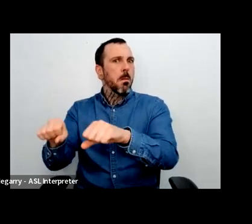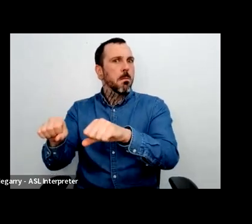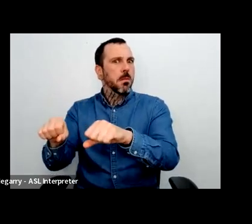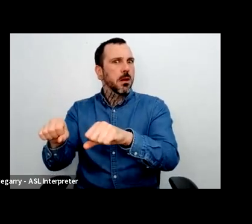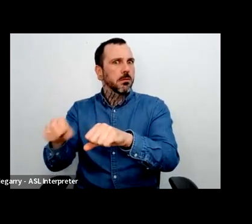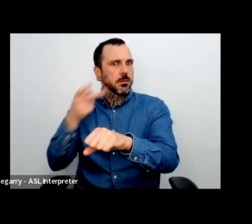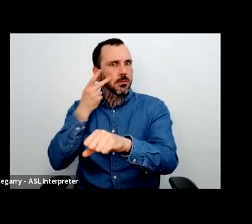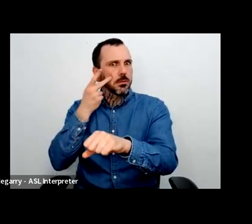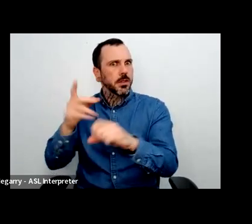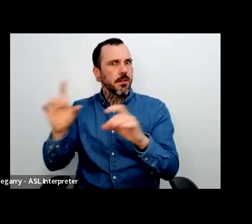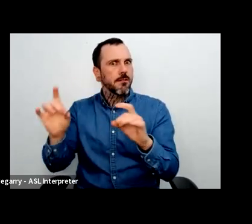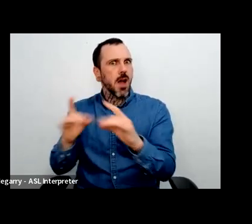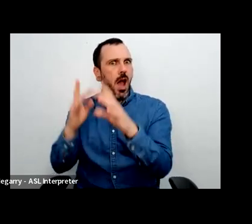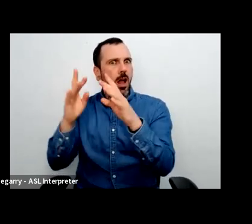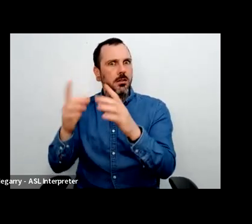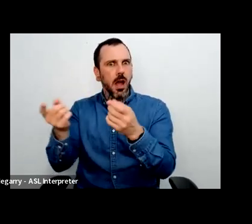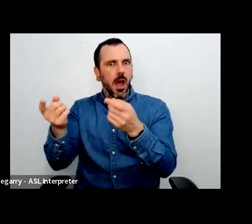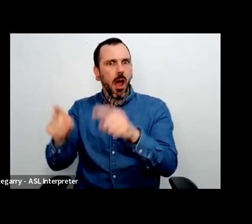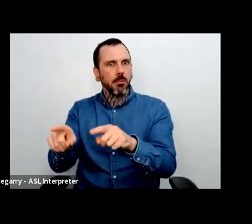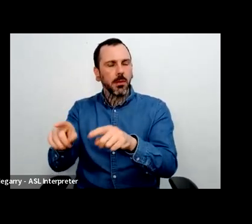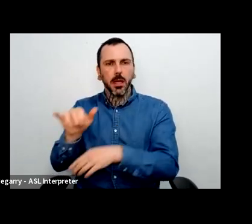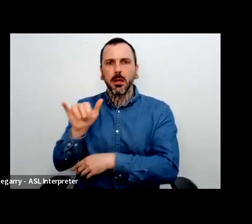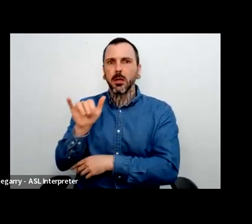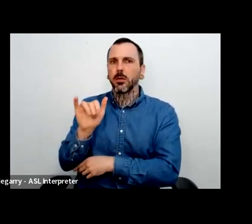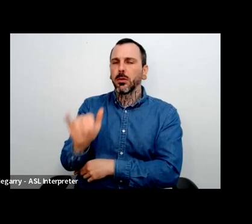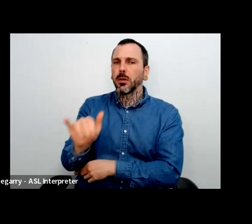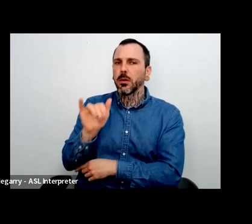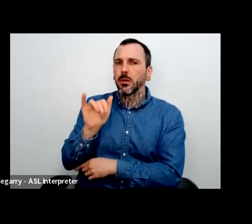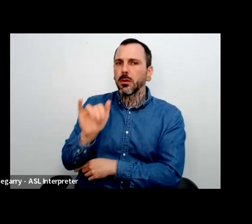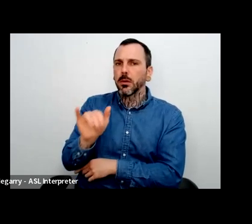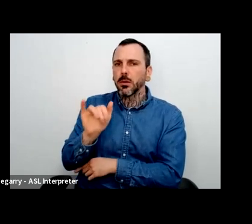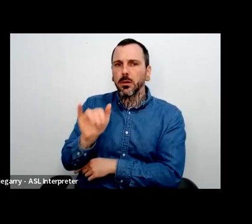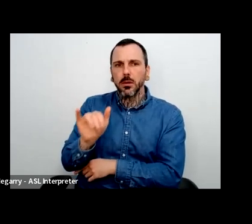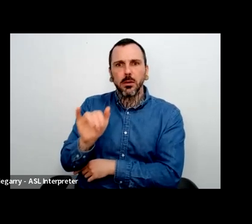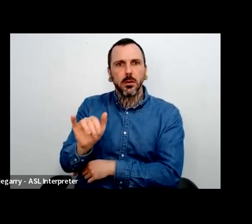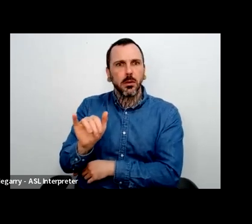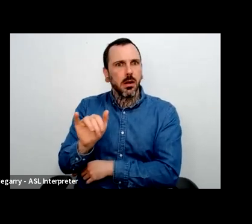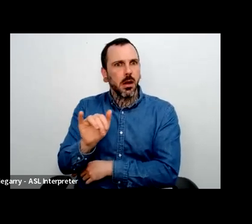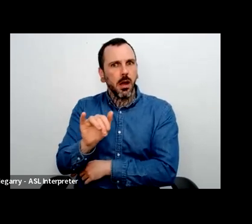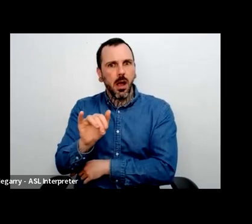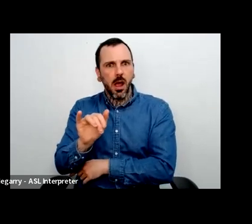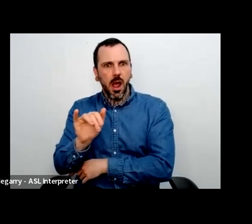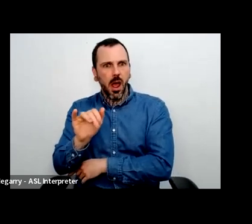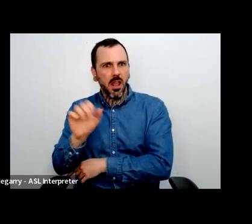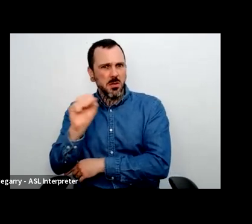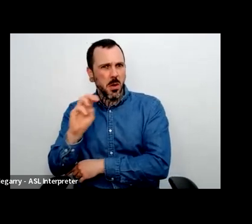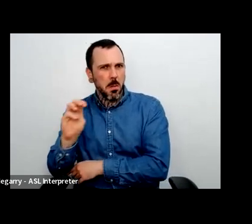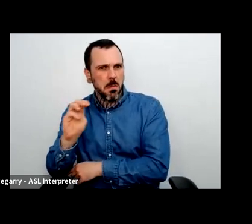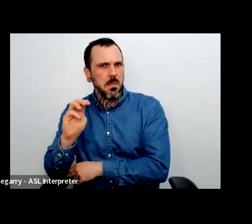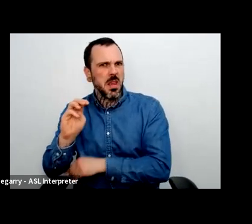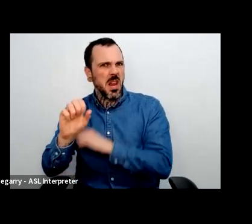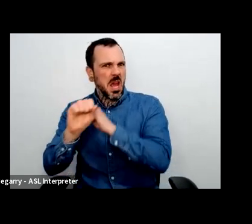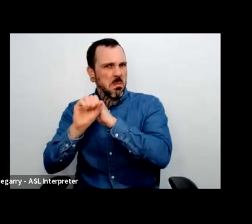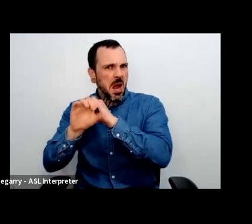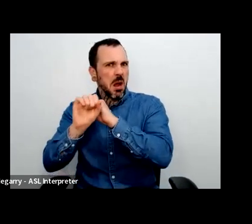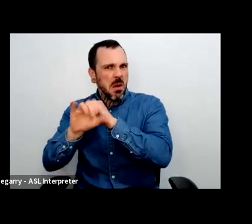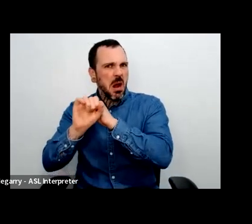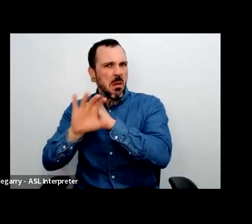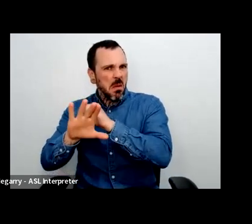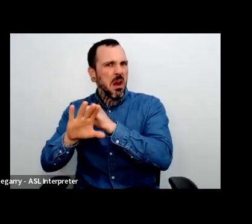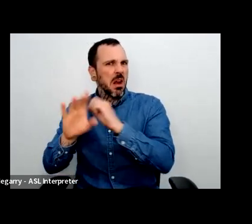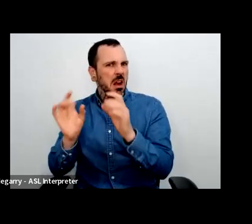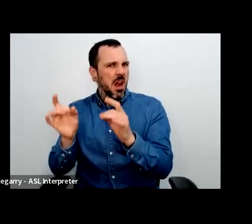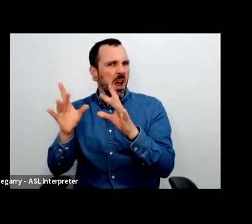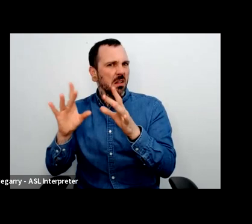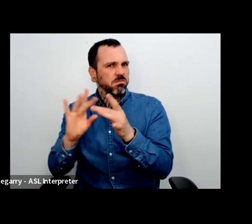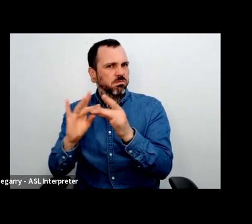violence really that was just present in social media primarily,